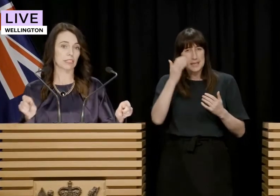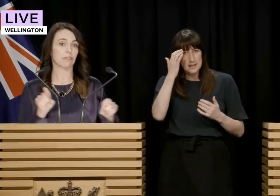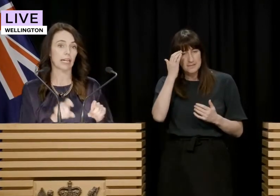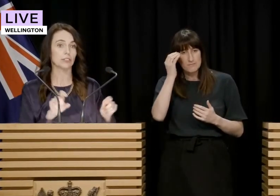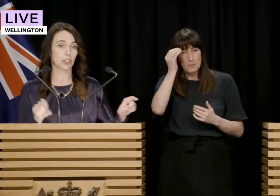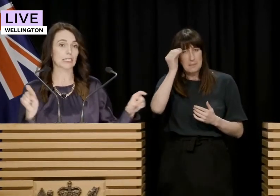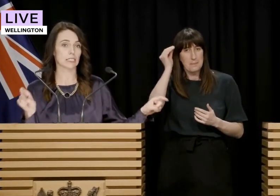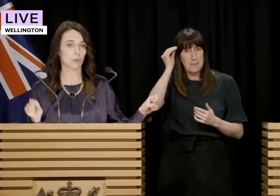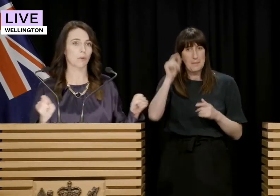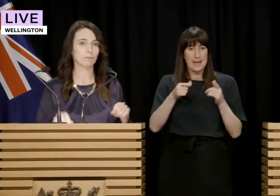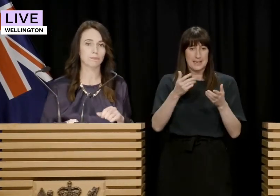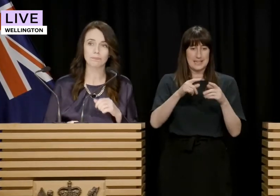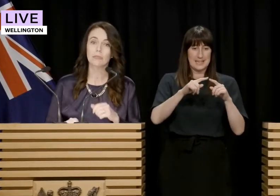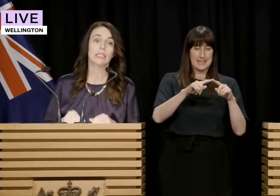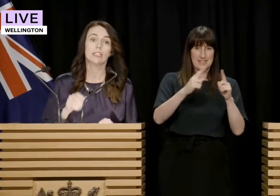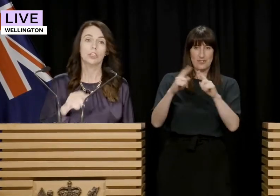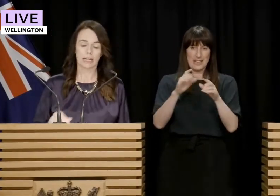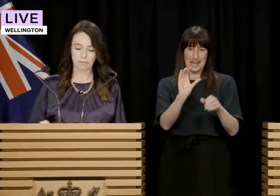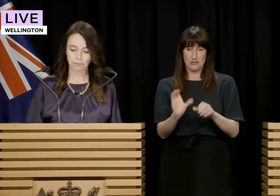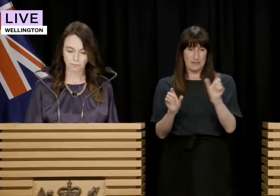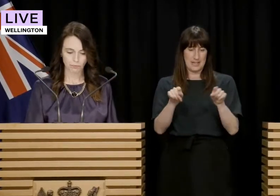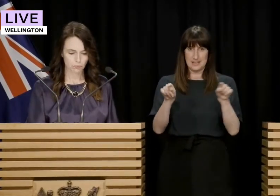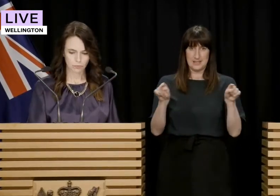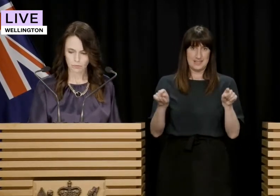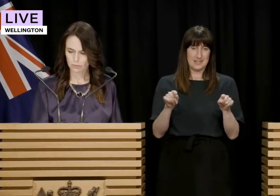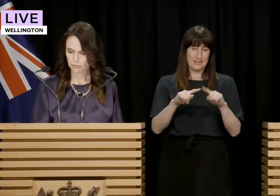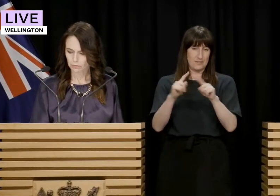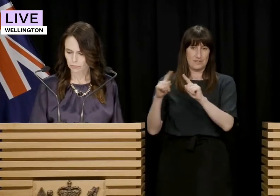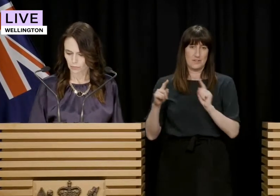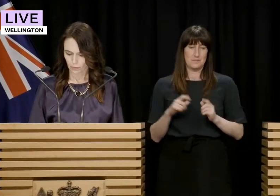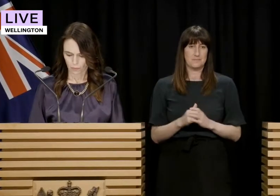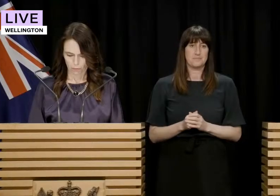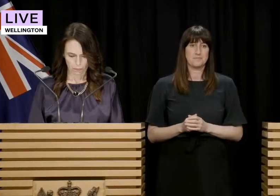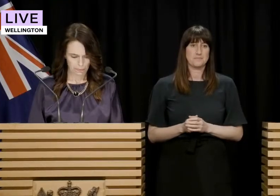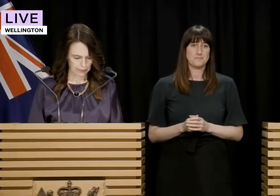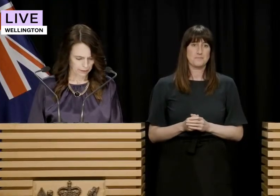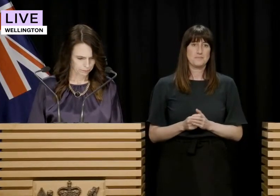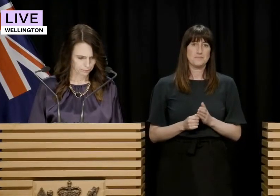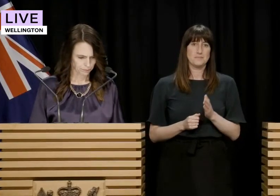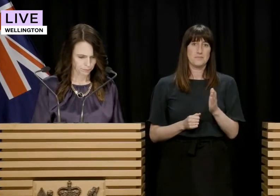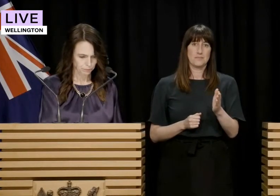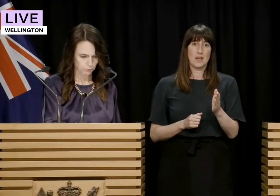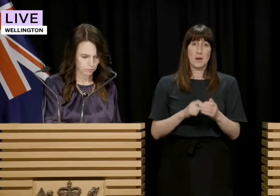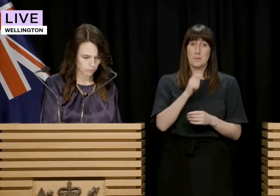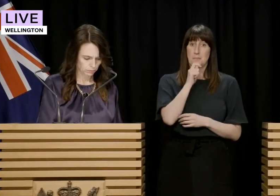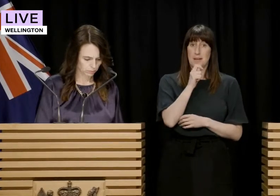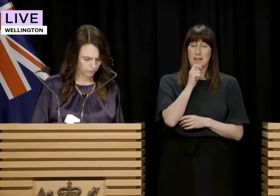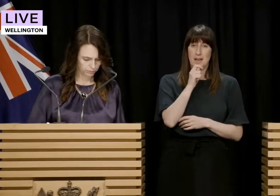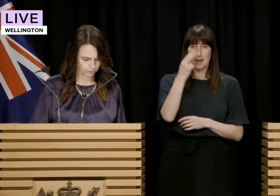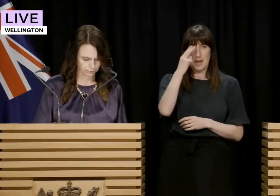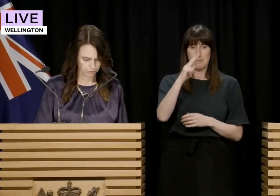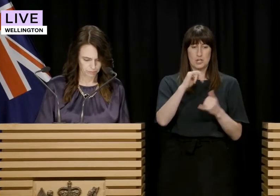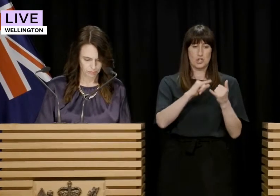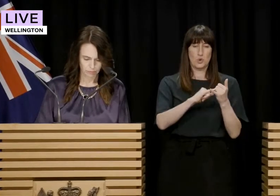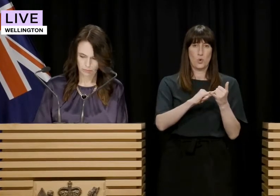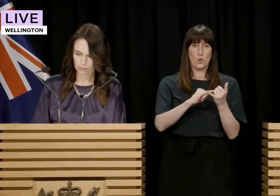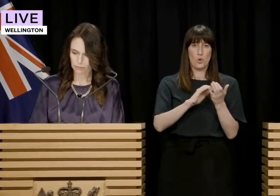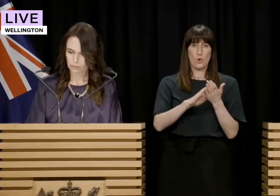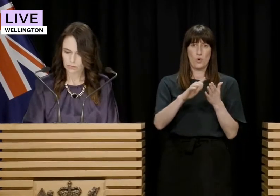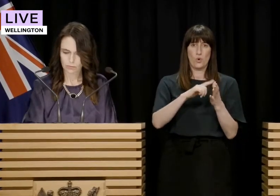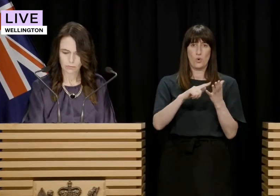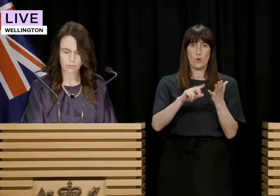numbers for different countries as well. Gina. Sean Plunkett has said that the Christchurch terrorist is not a